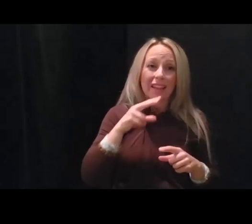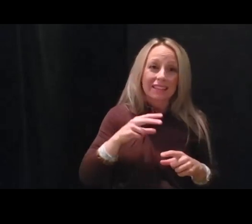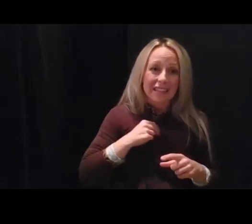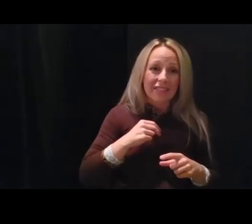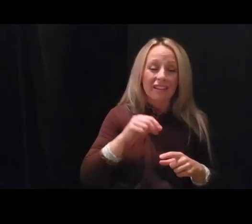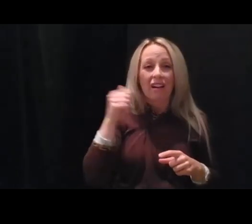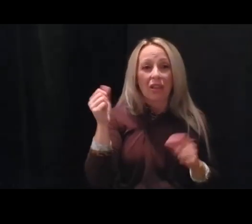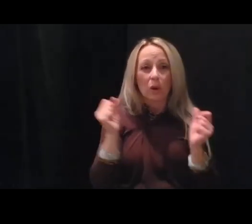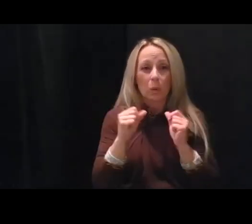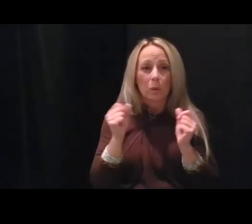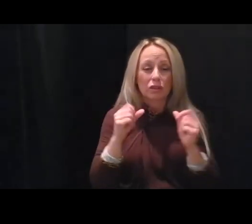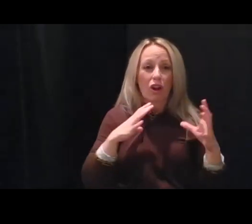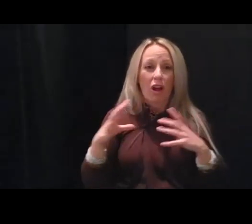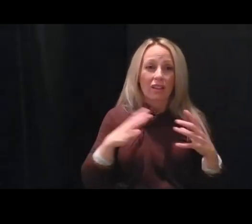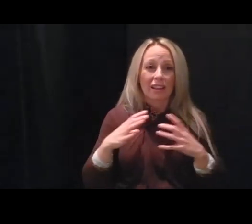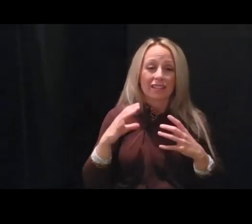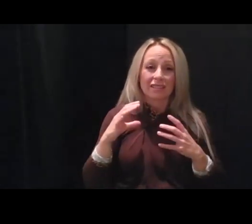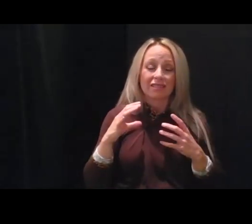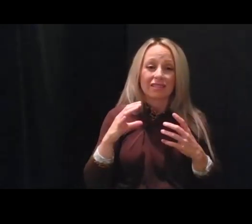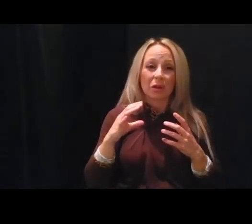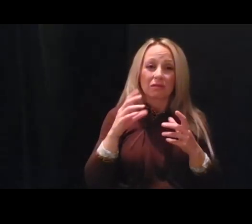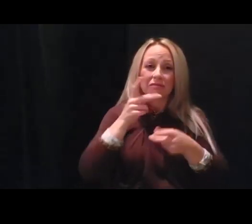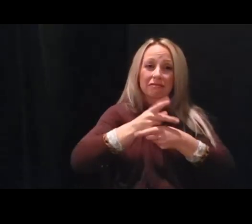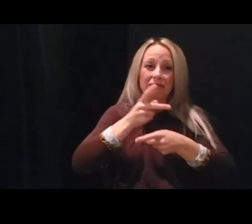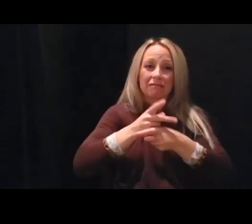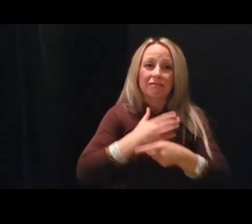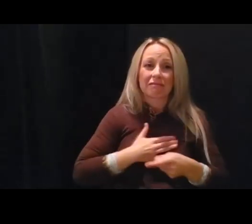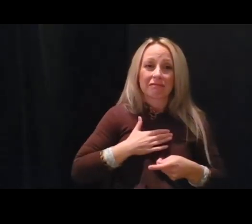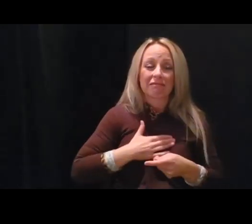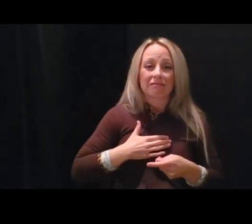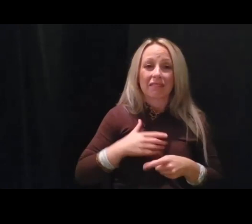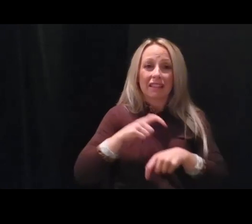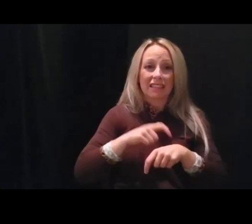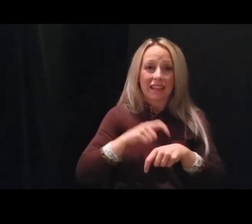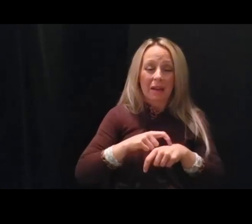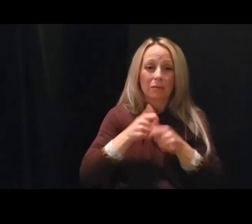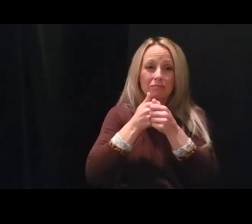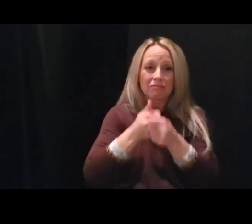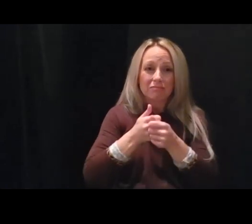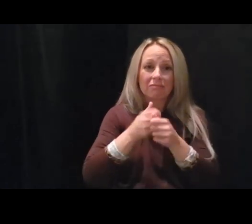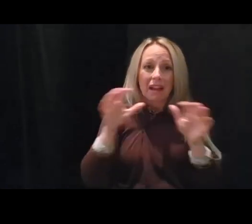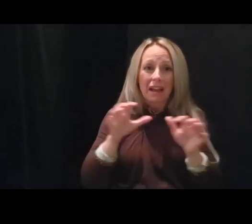winter holidays where those are even more prevalent. The time to act is now.